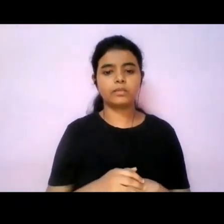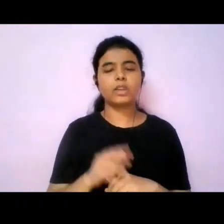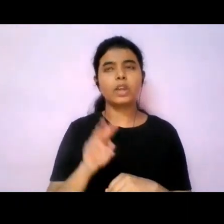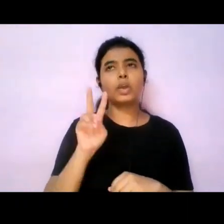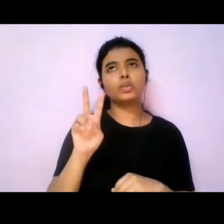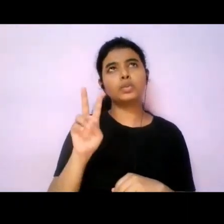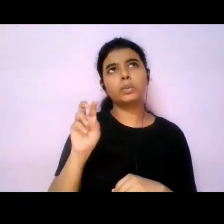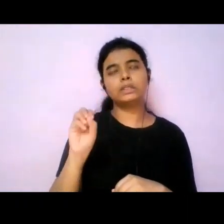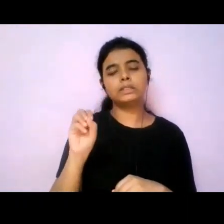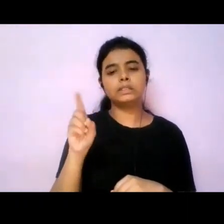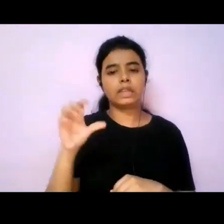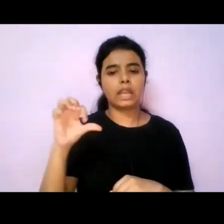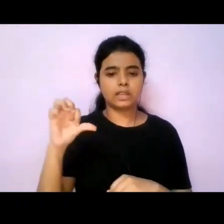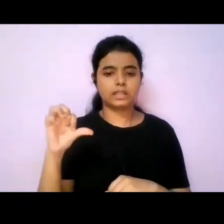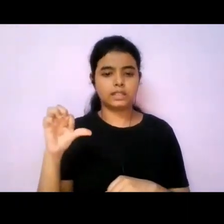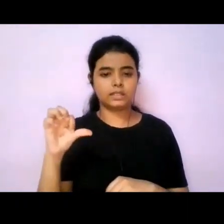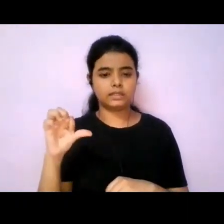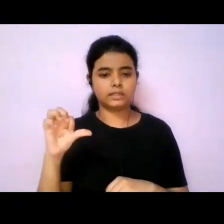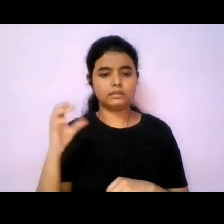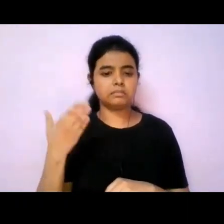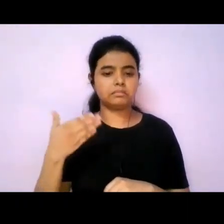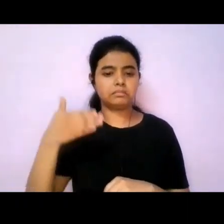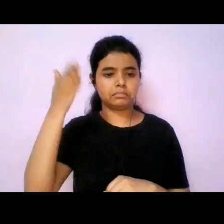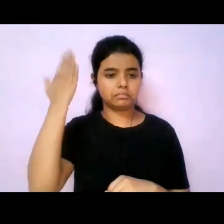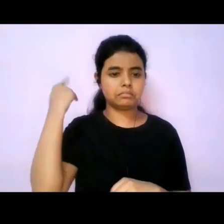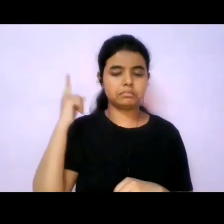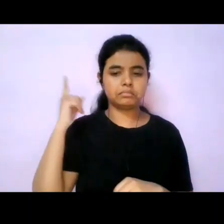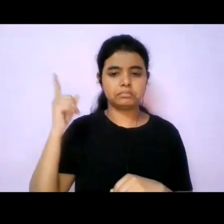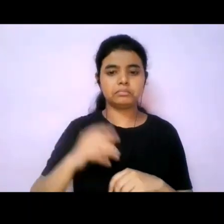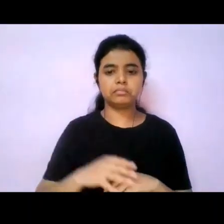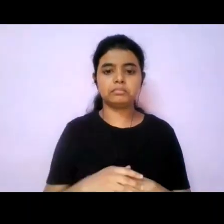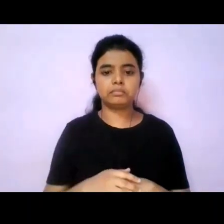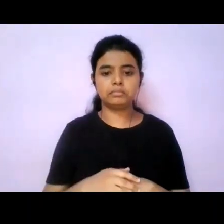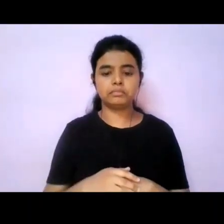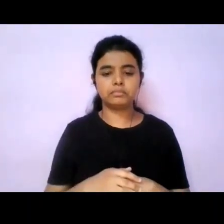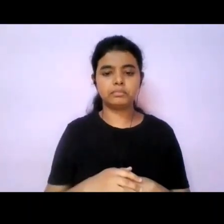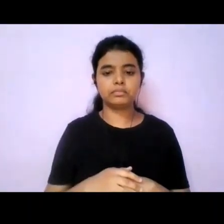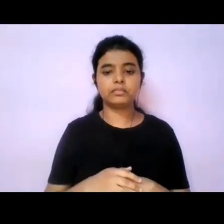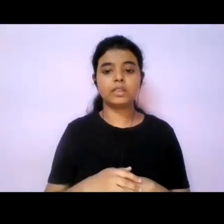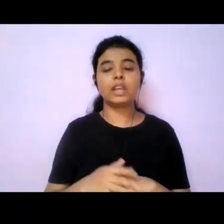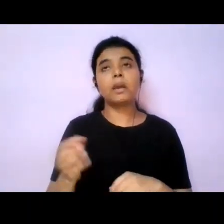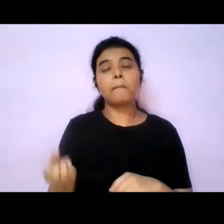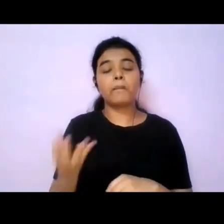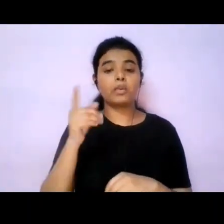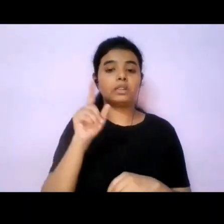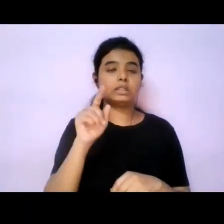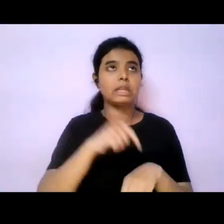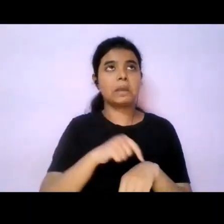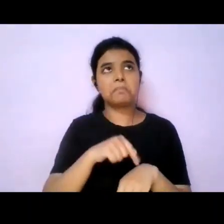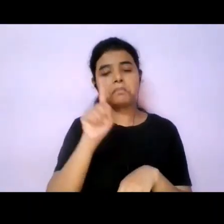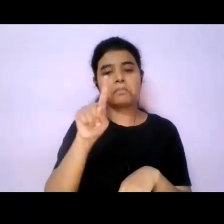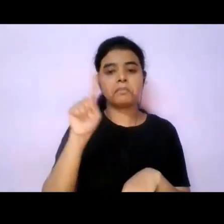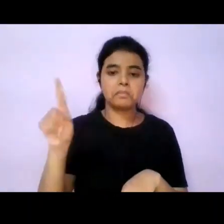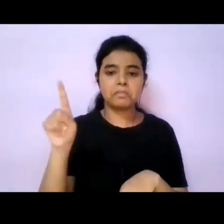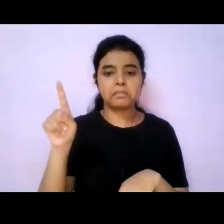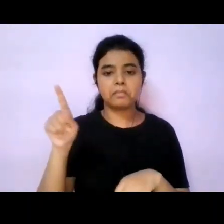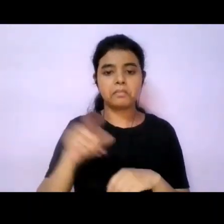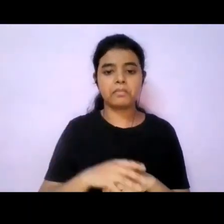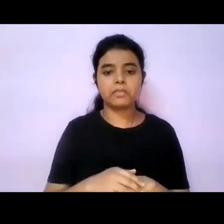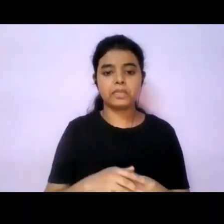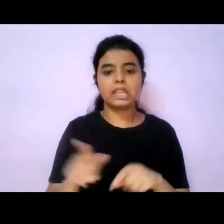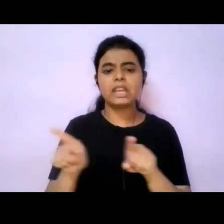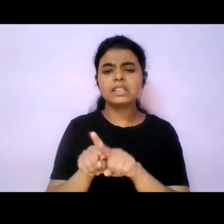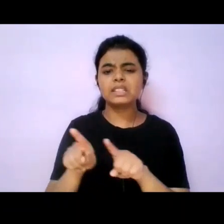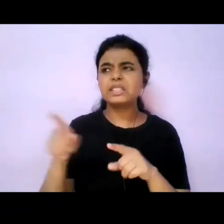2019. It's the arrivals hall. It's 11:20 in the morning. And there's movement, there's impatience,